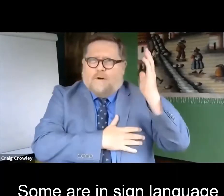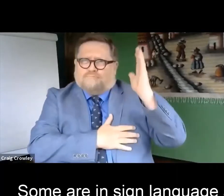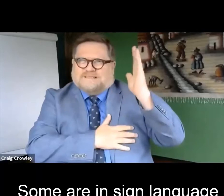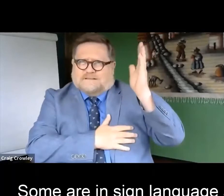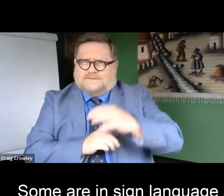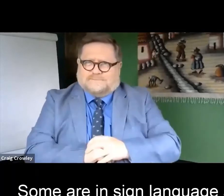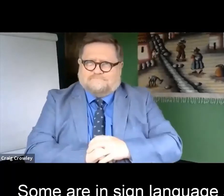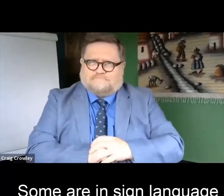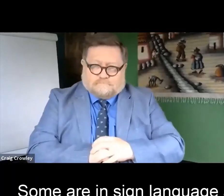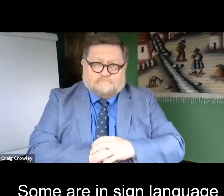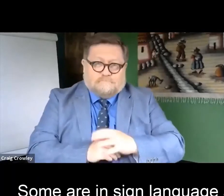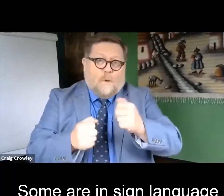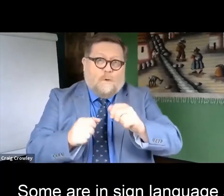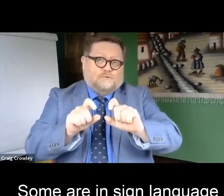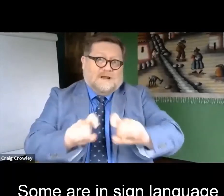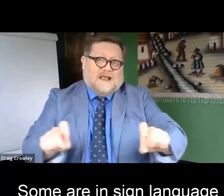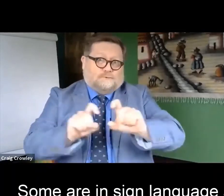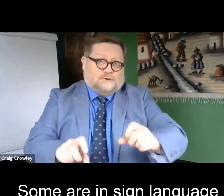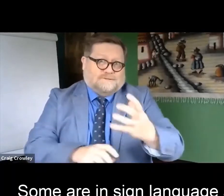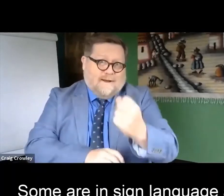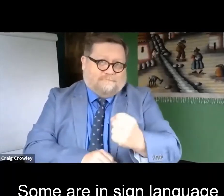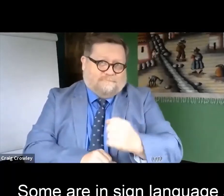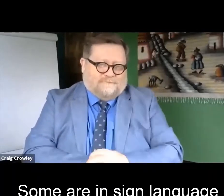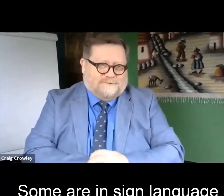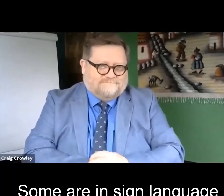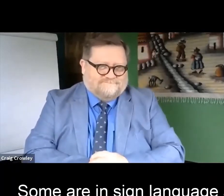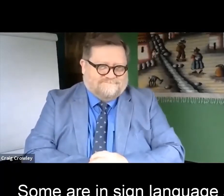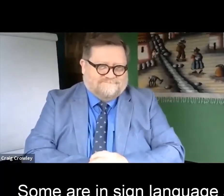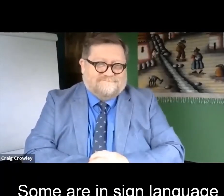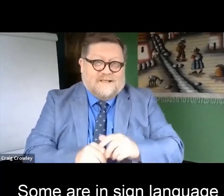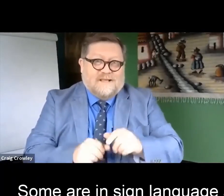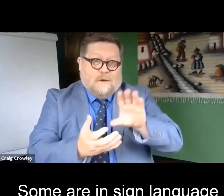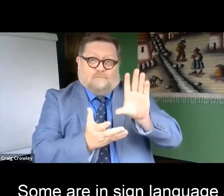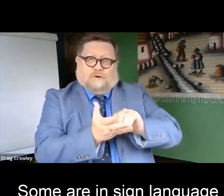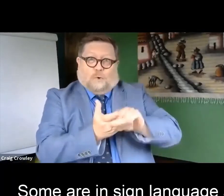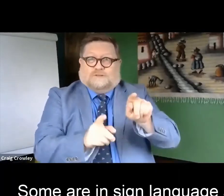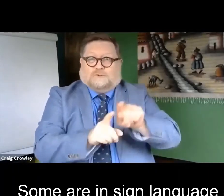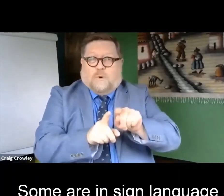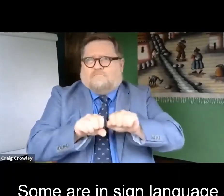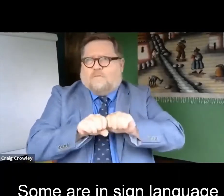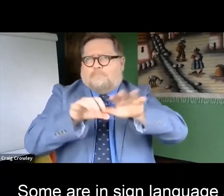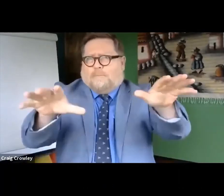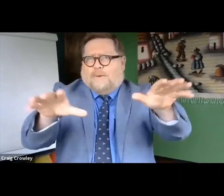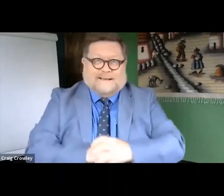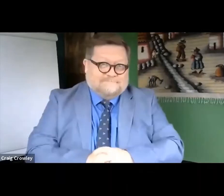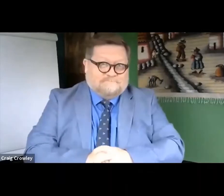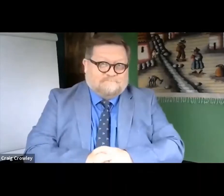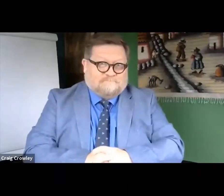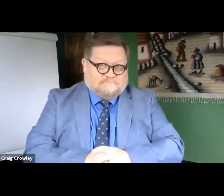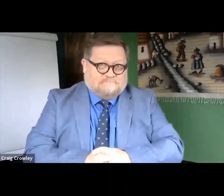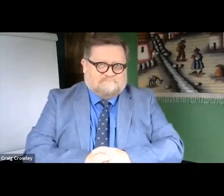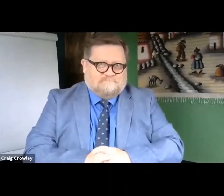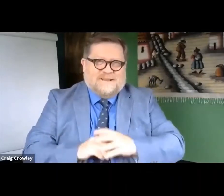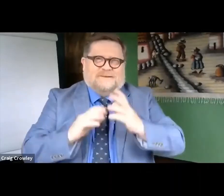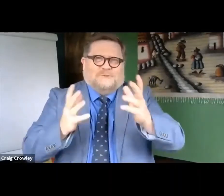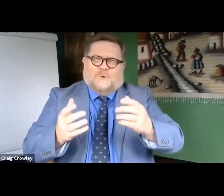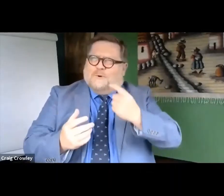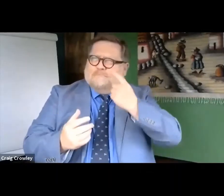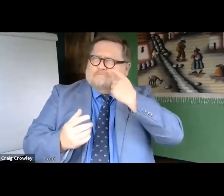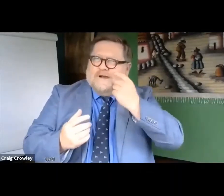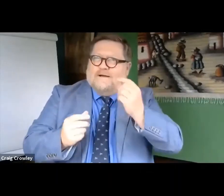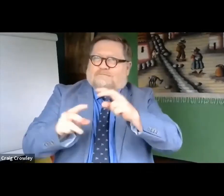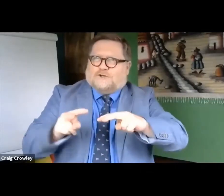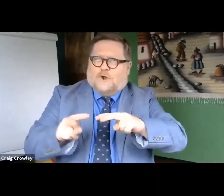sign language, and some are spoken, but we also have subtitles here for those. It's also recorded so that it can